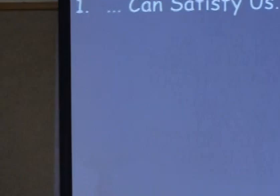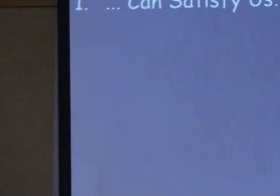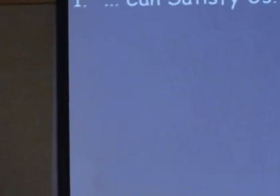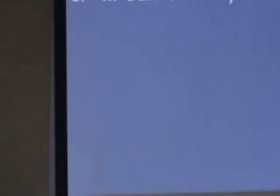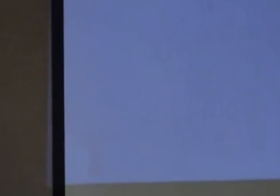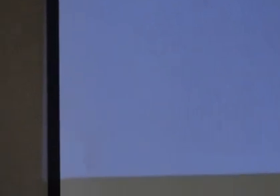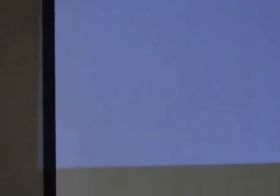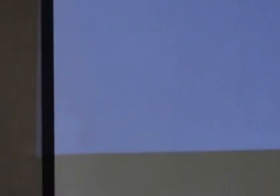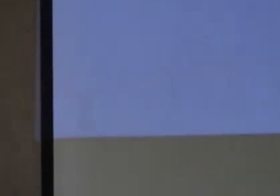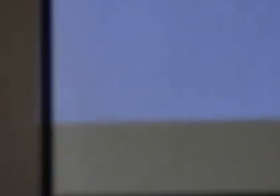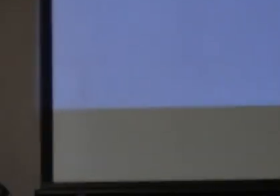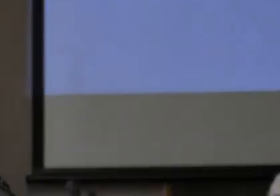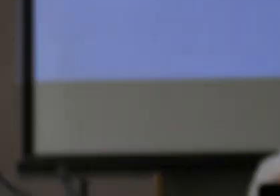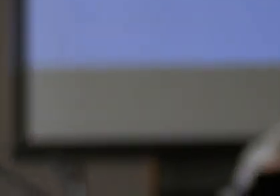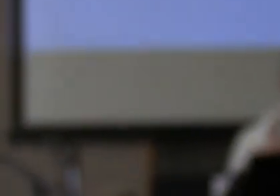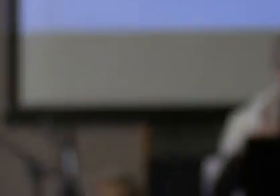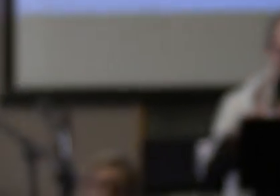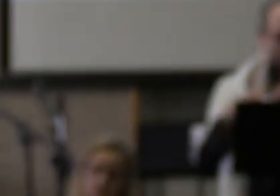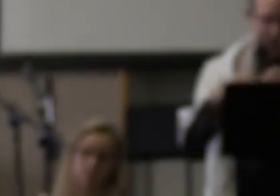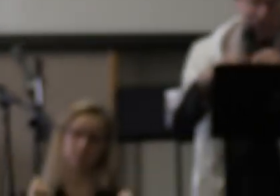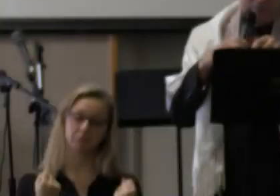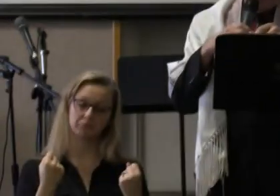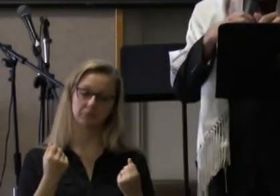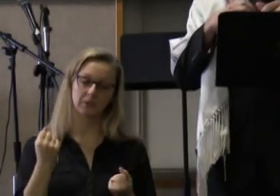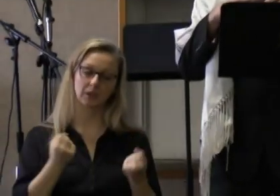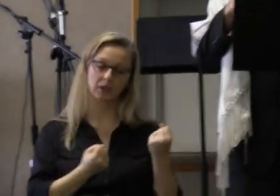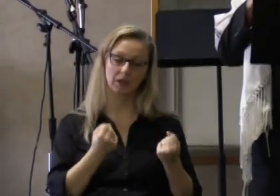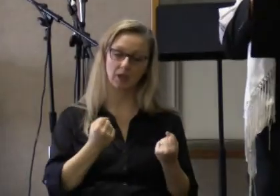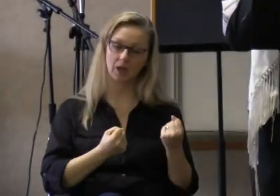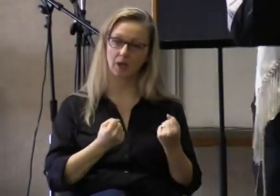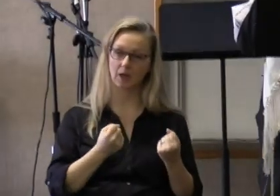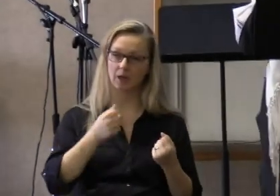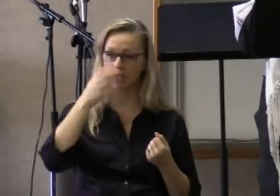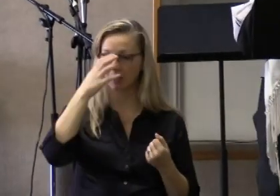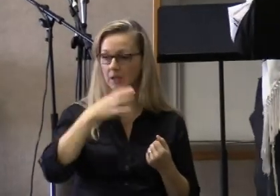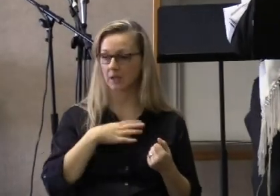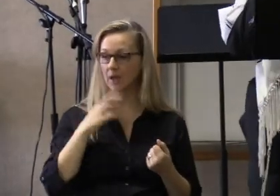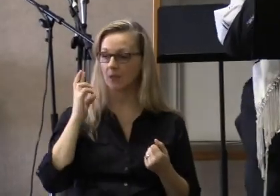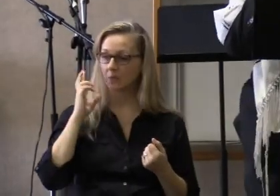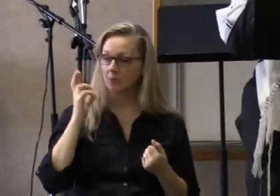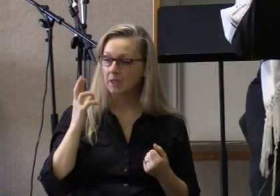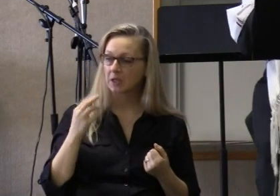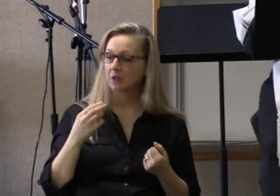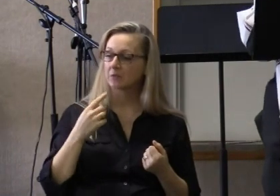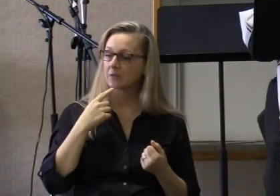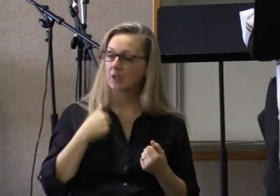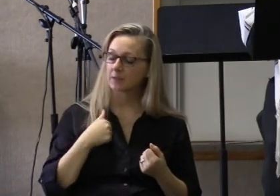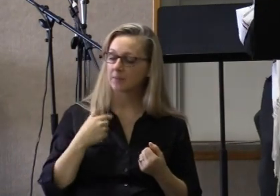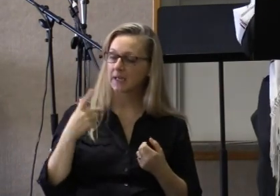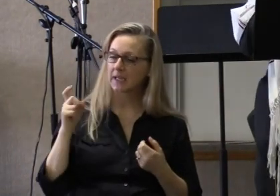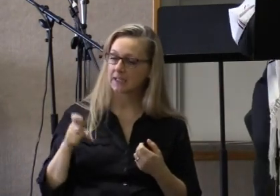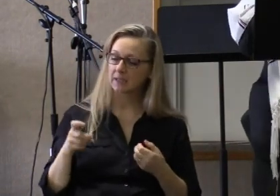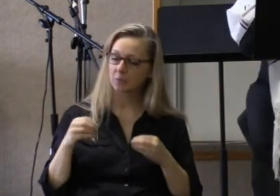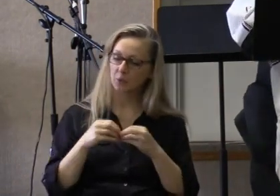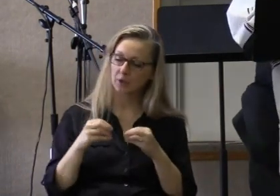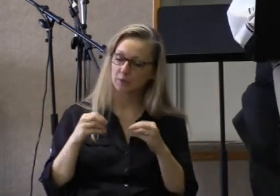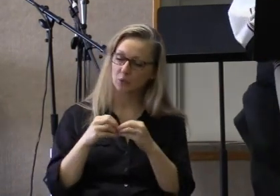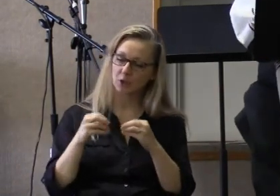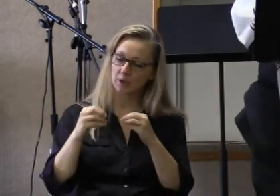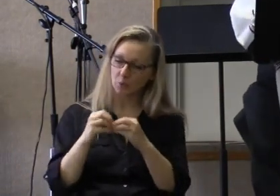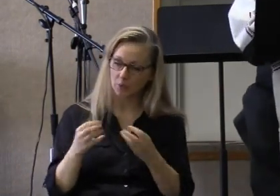driving in the car and a man comes on the radio, he's telling me more and more about some useless information supposed to fire